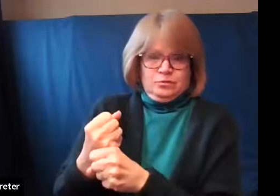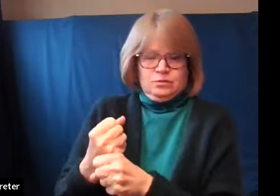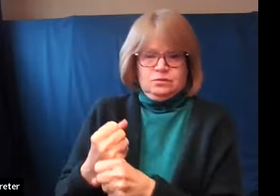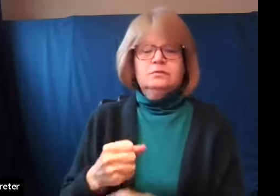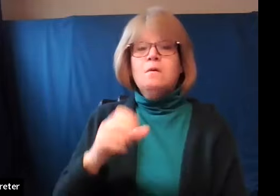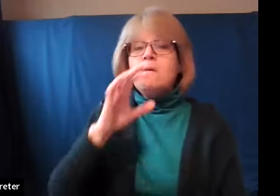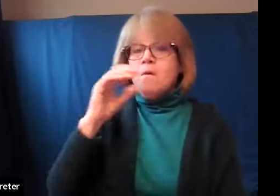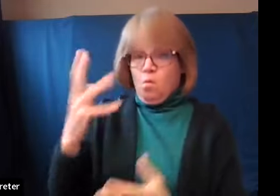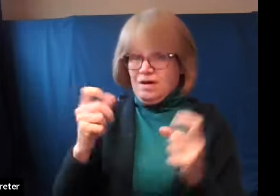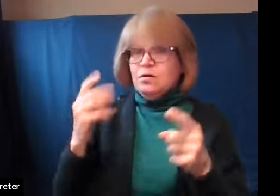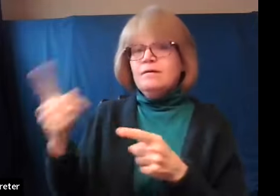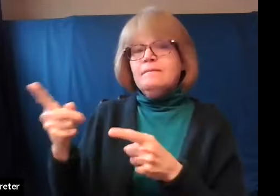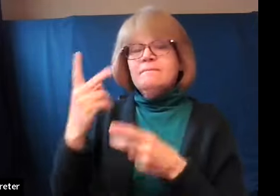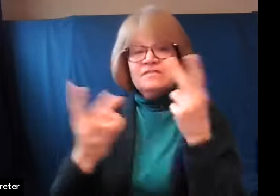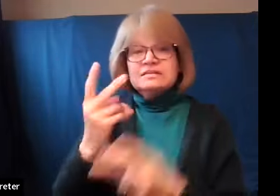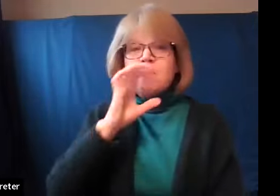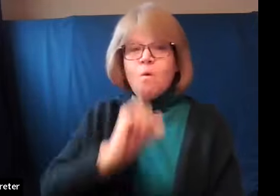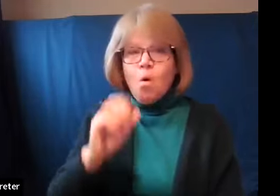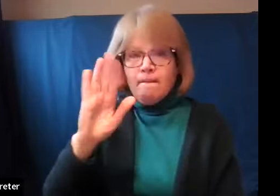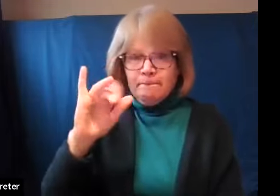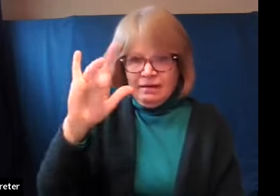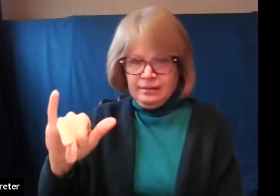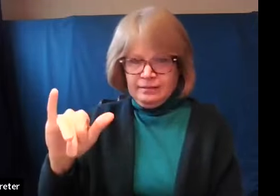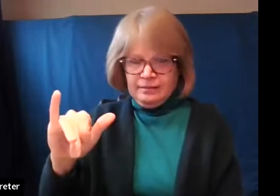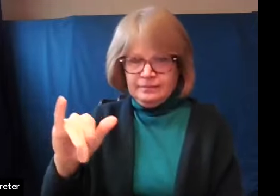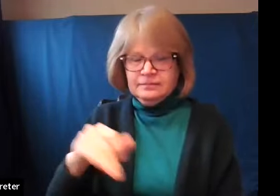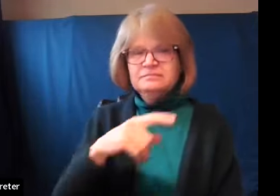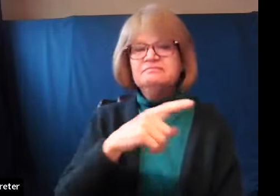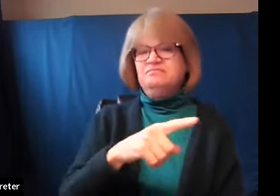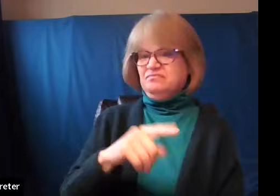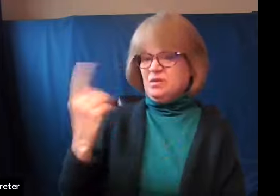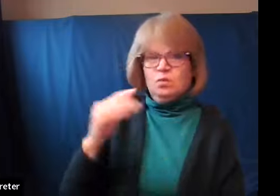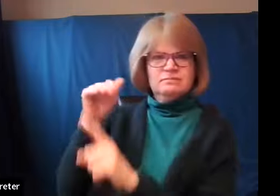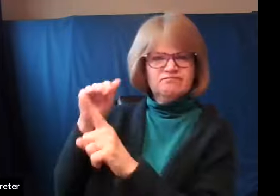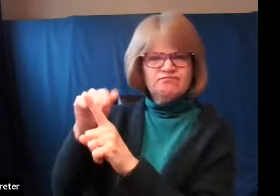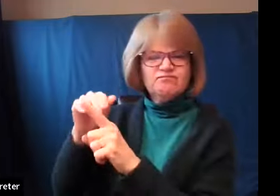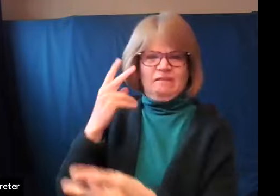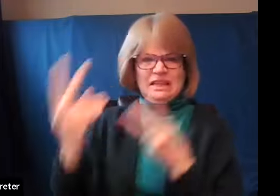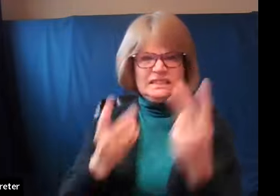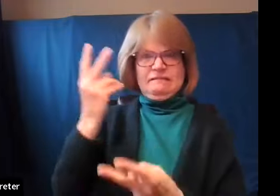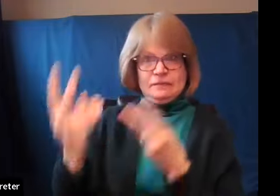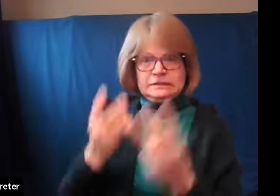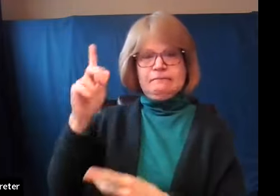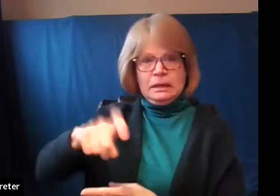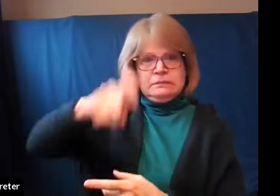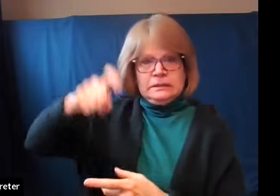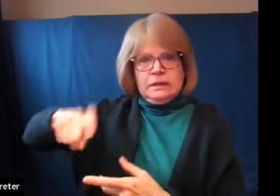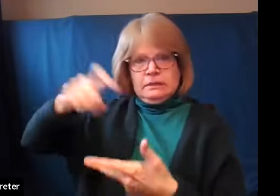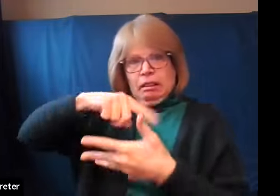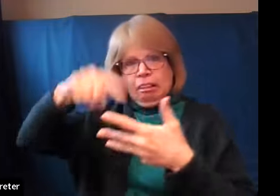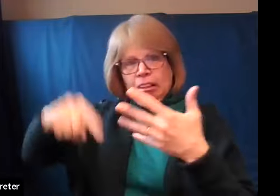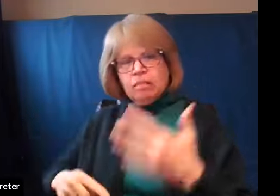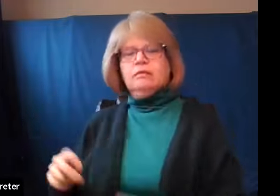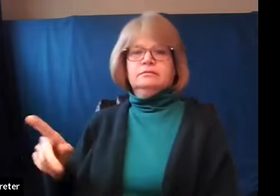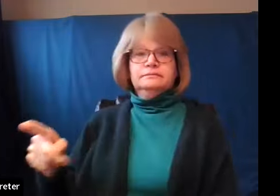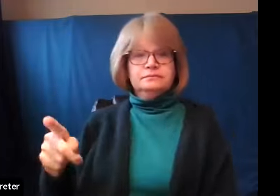Billy. Irma's track record of suggesting visitations being what it was contributed to the minister's reticence about